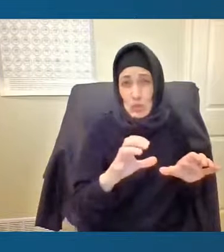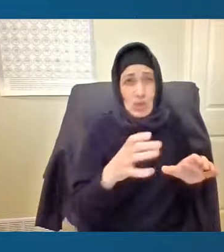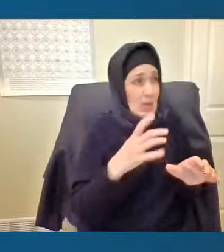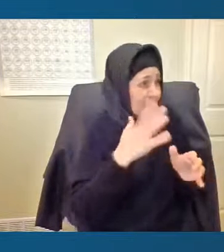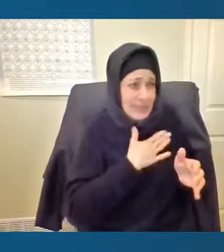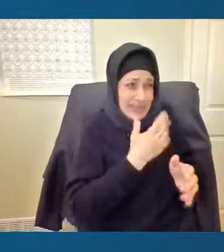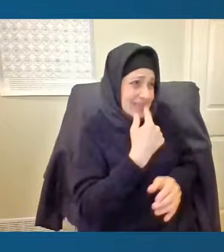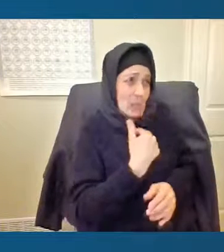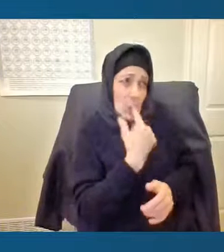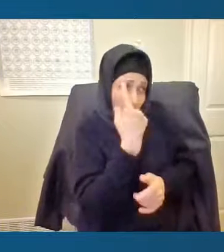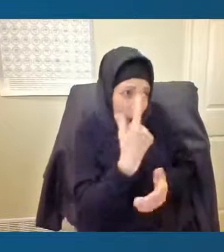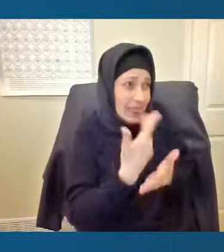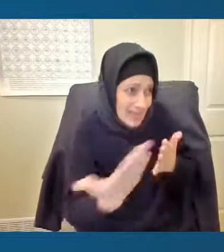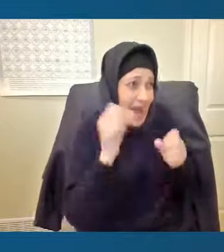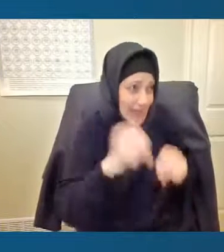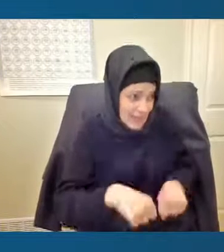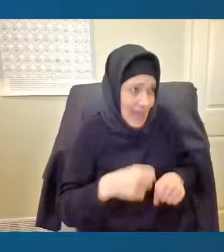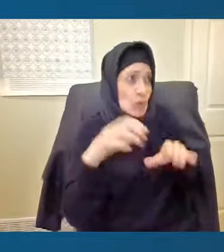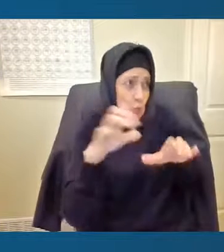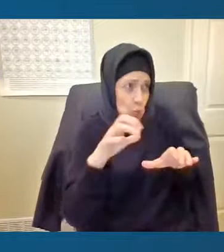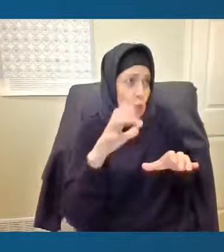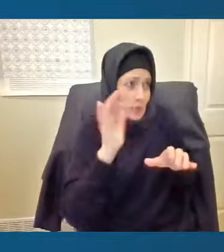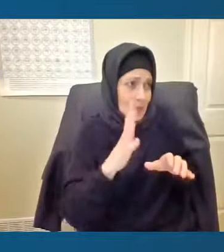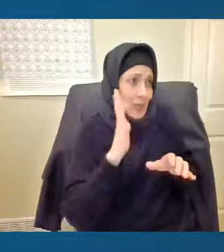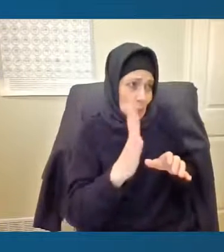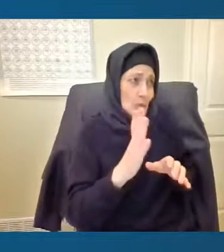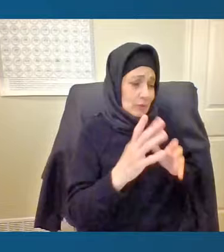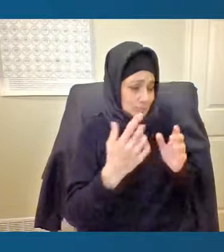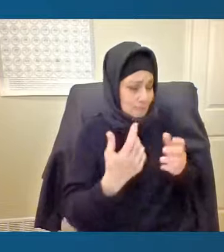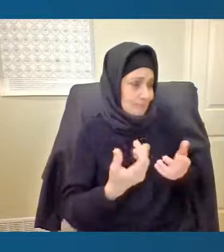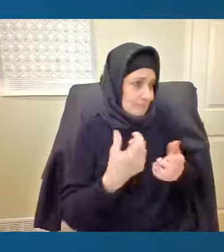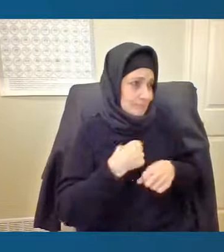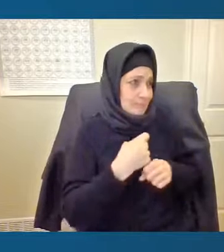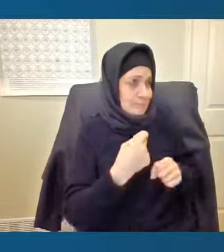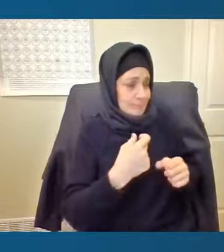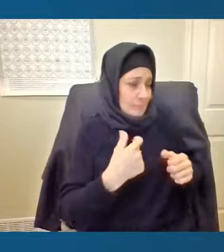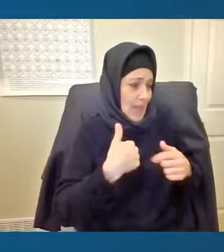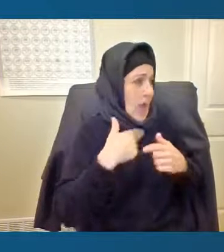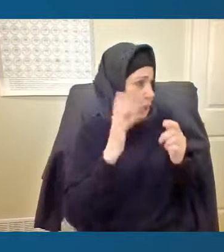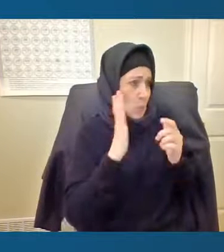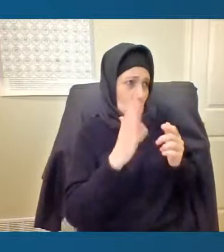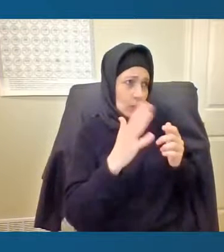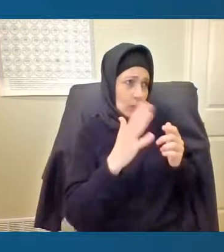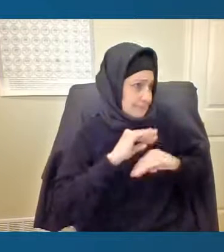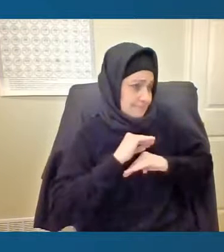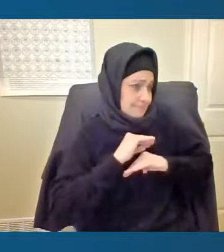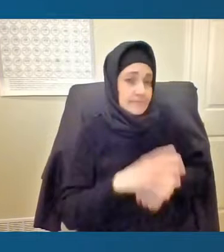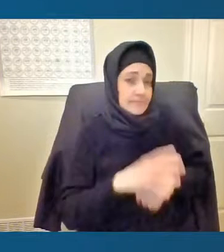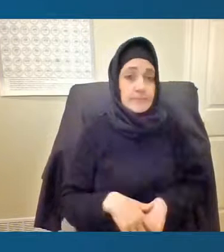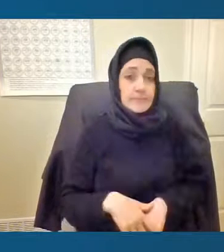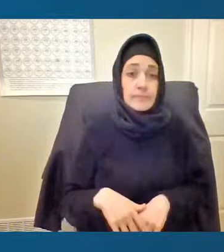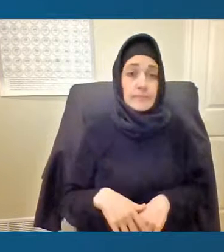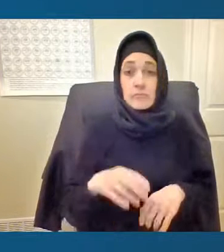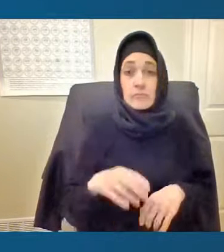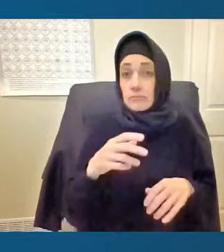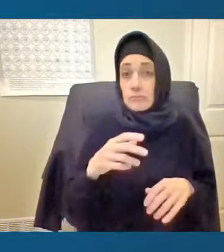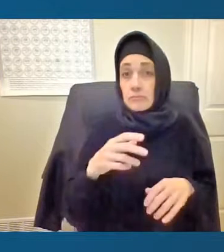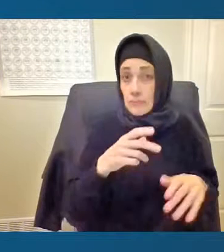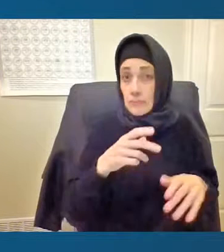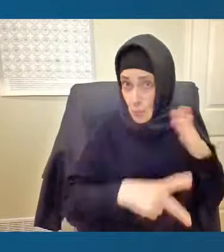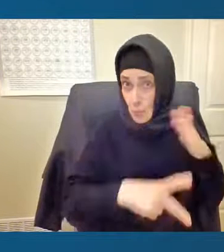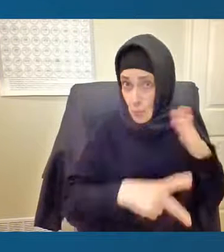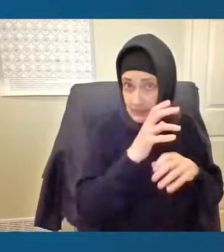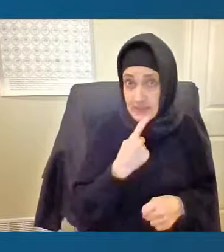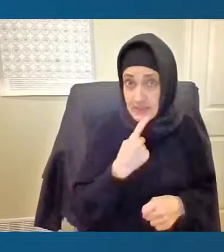give me one thing. One thing, I'm good. Rasul, these are the words. La yazalu lisanak rataban min dhikrillah. Keep